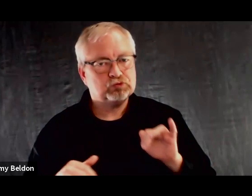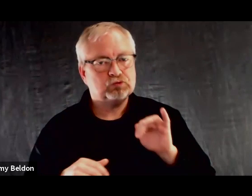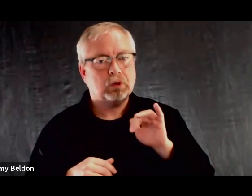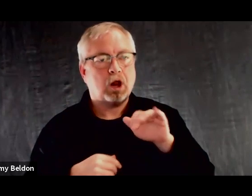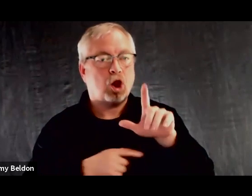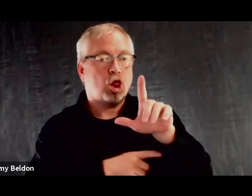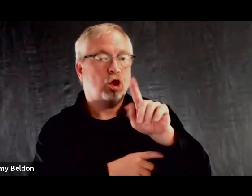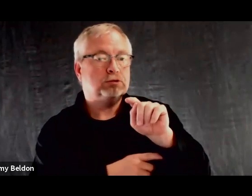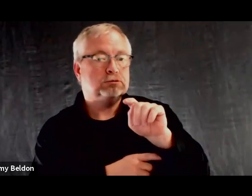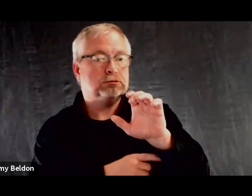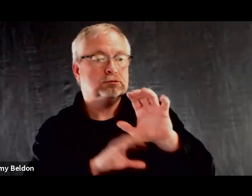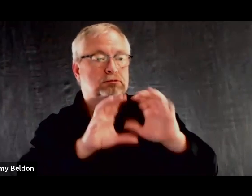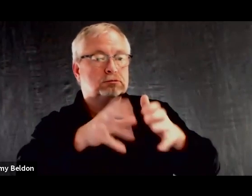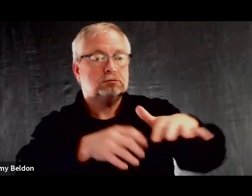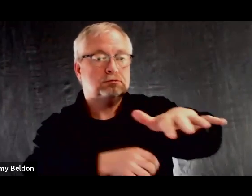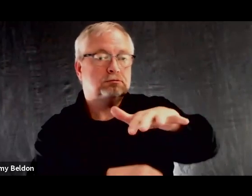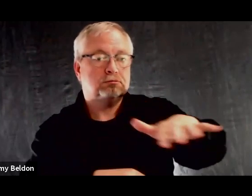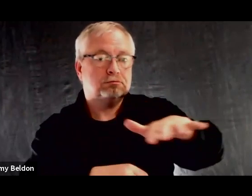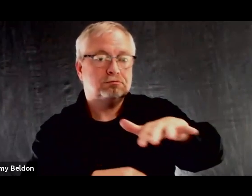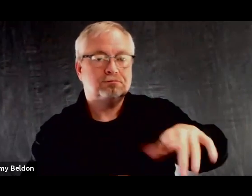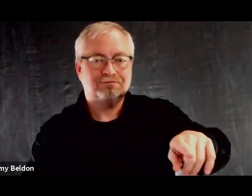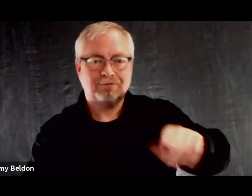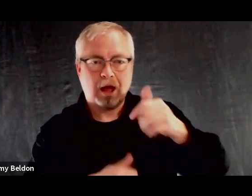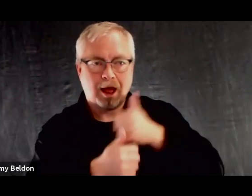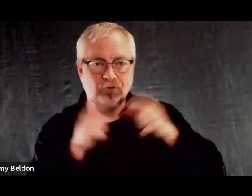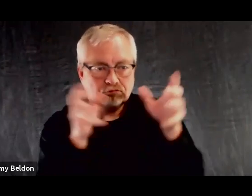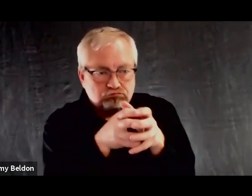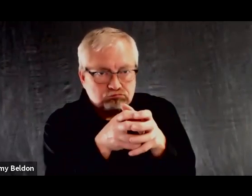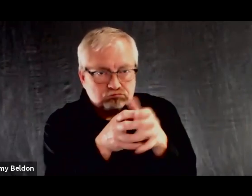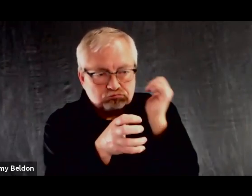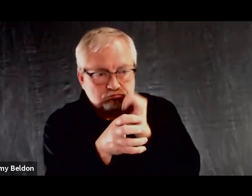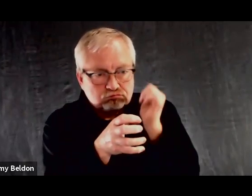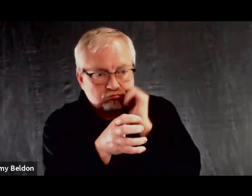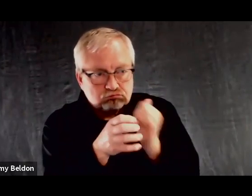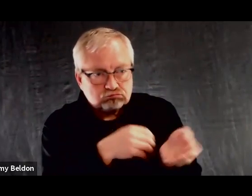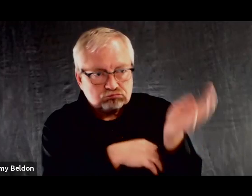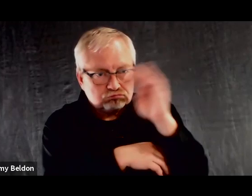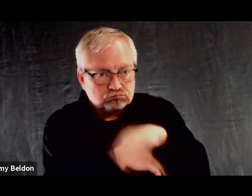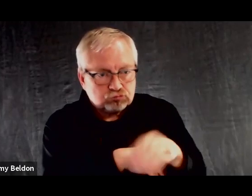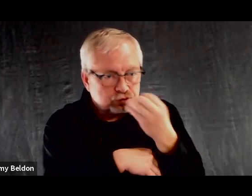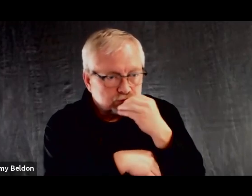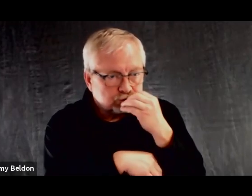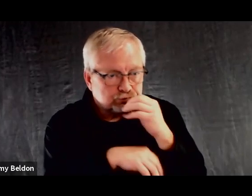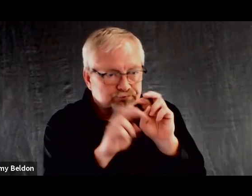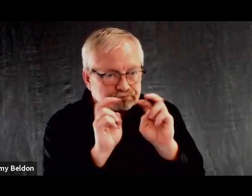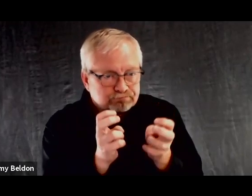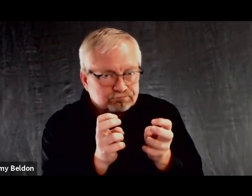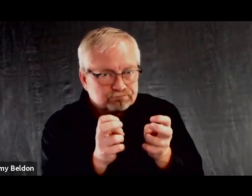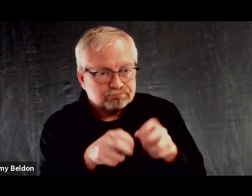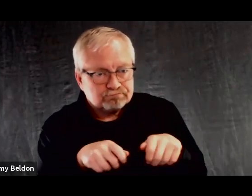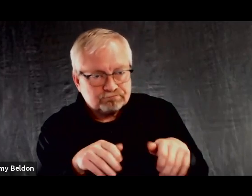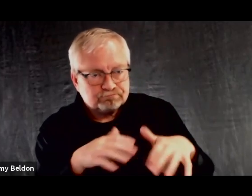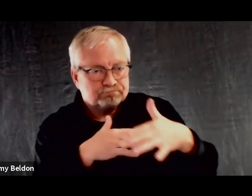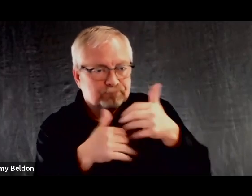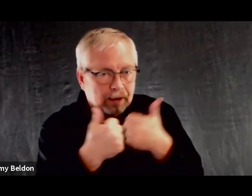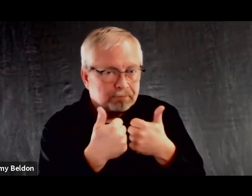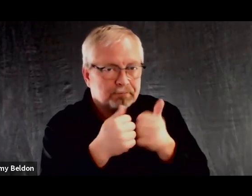together, your household ends up being, dozens of people instead of 2 or 4 or